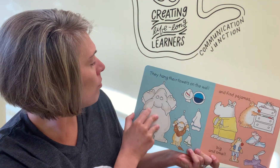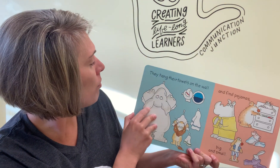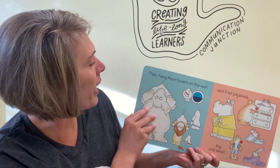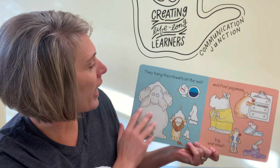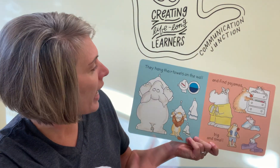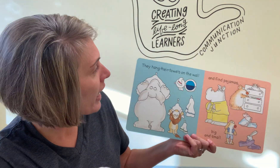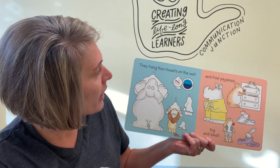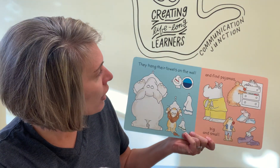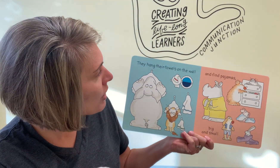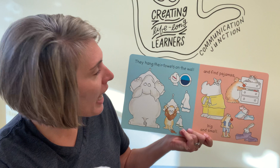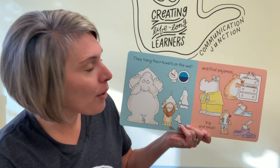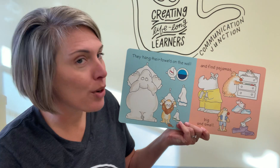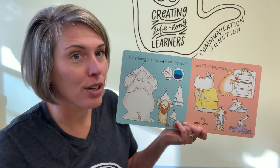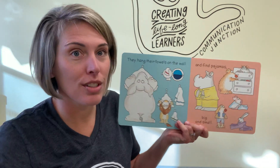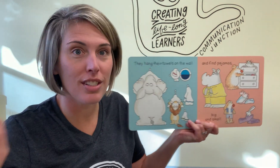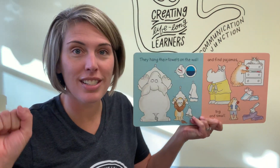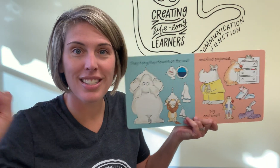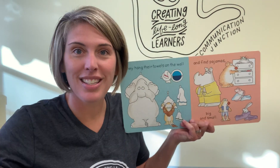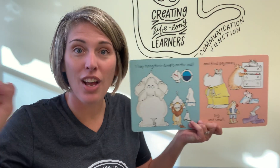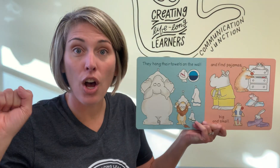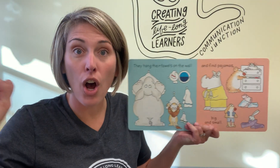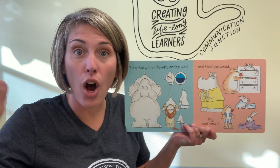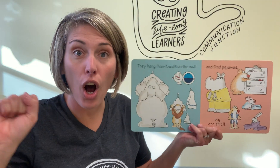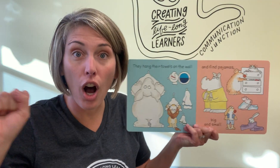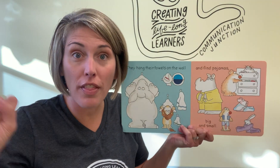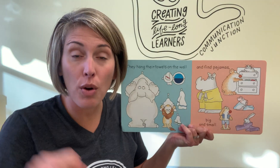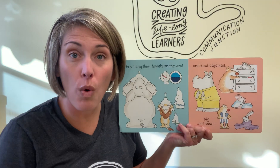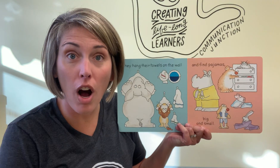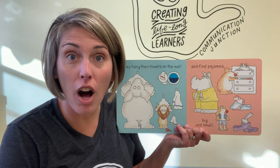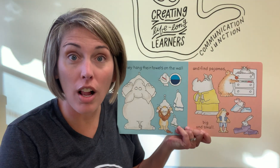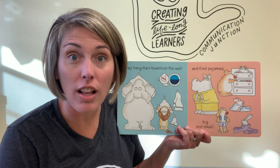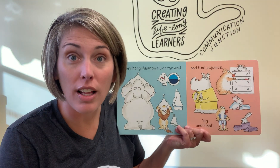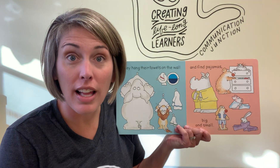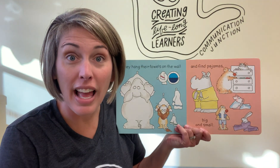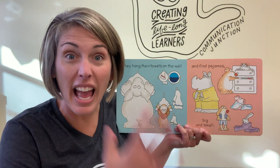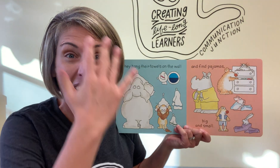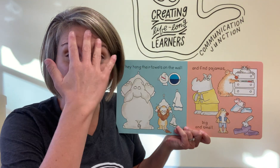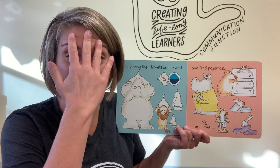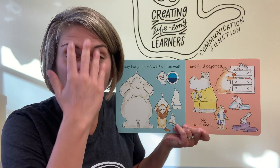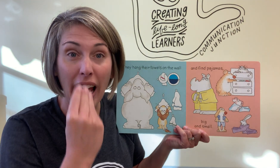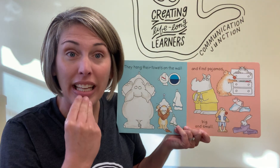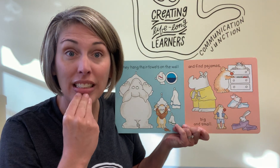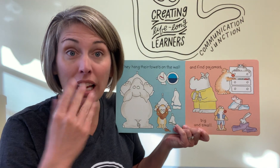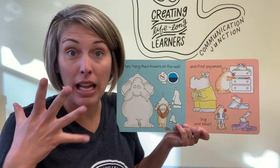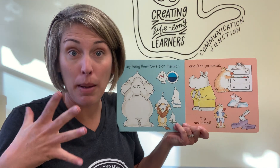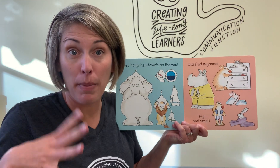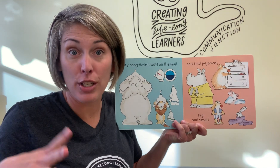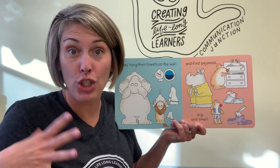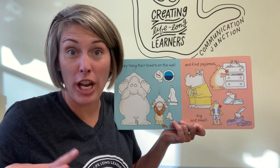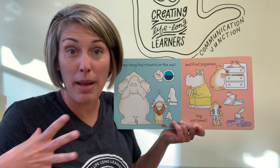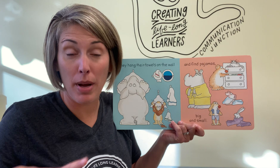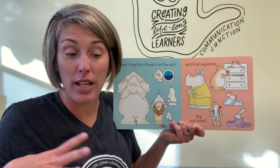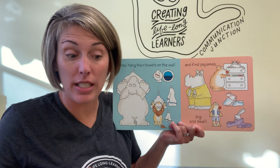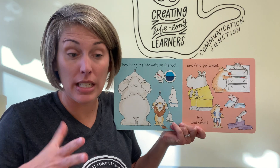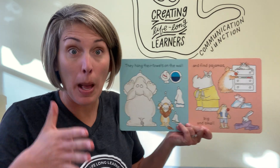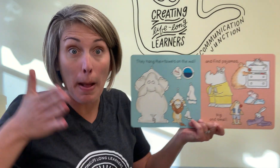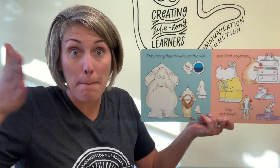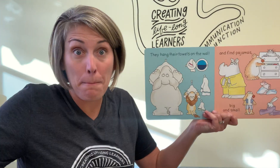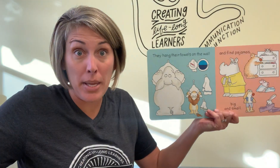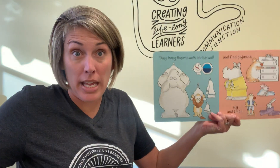They hang their towels on the wall and find pajamas,